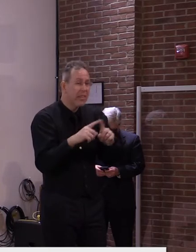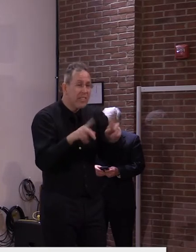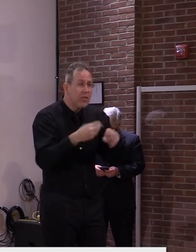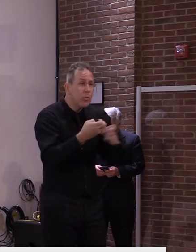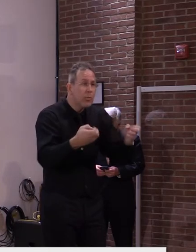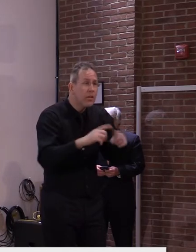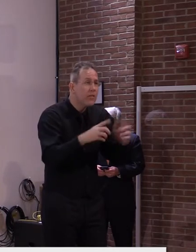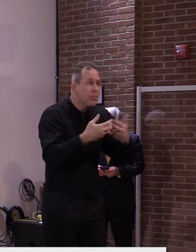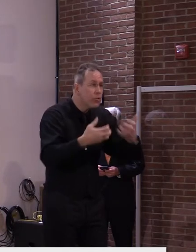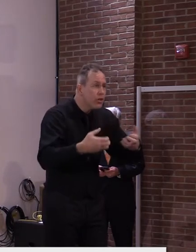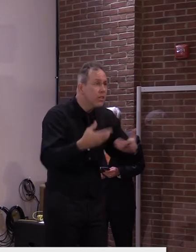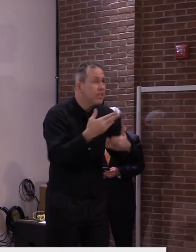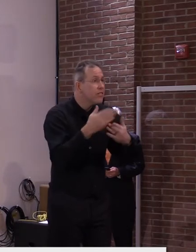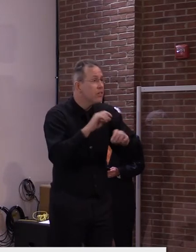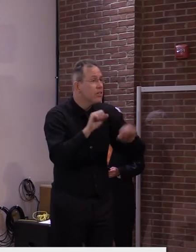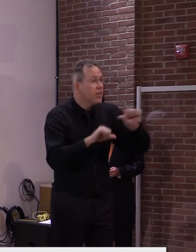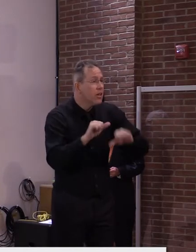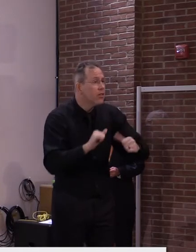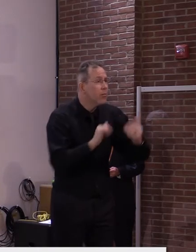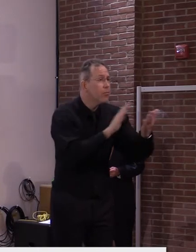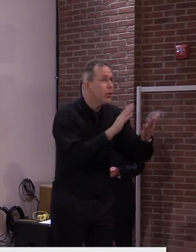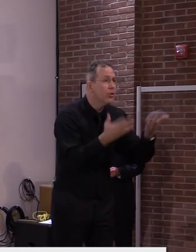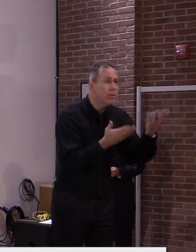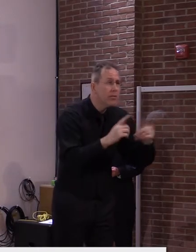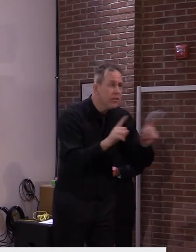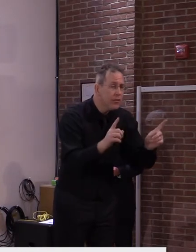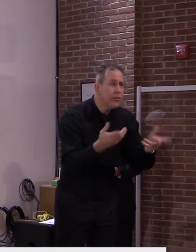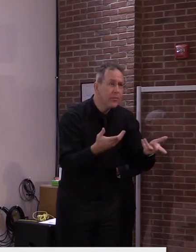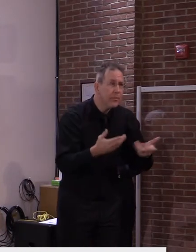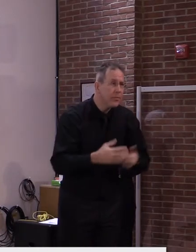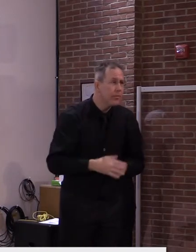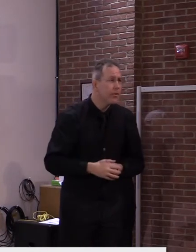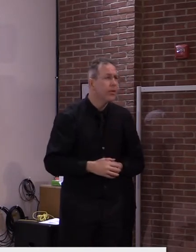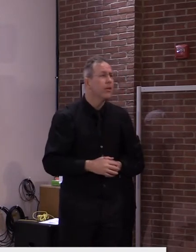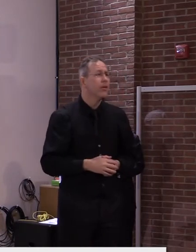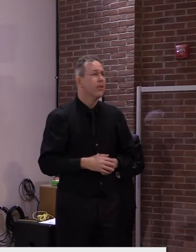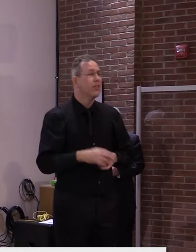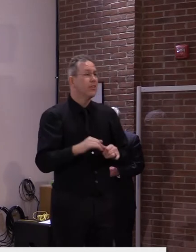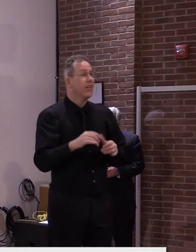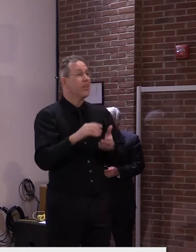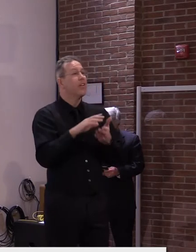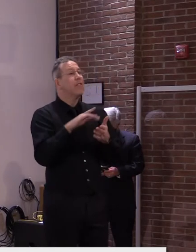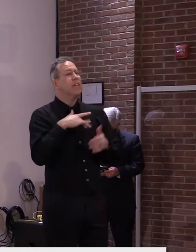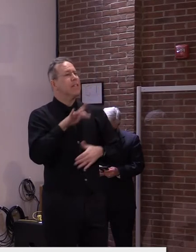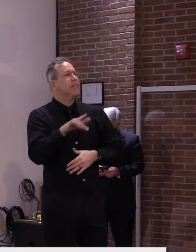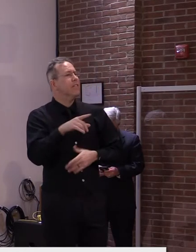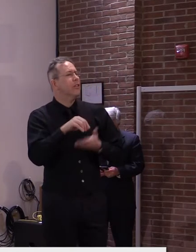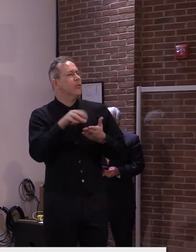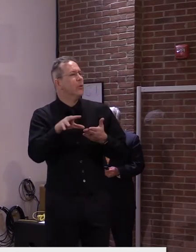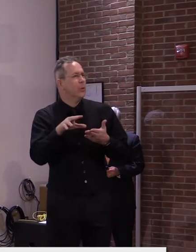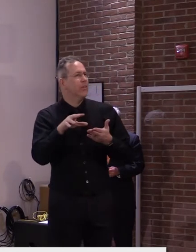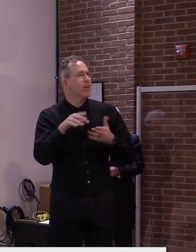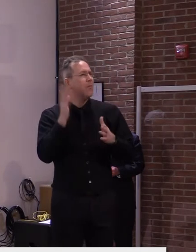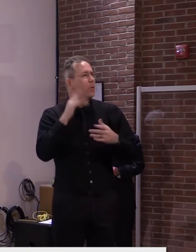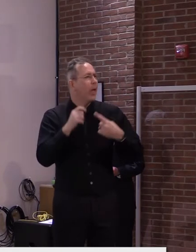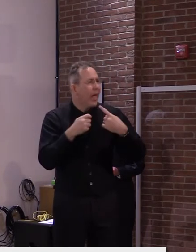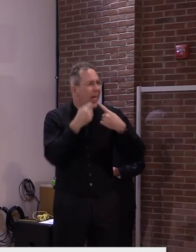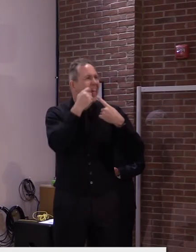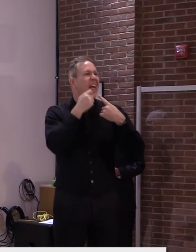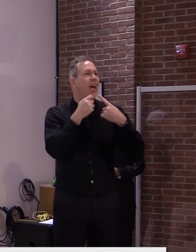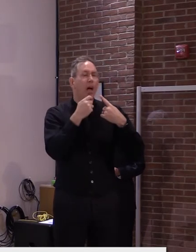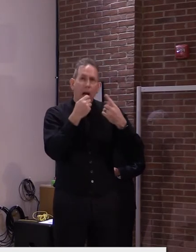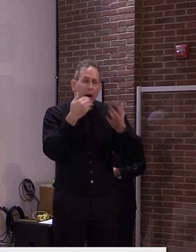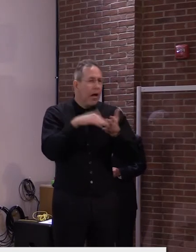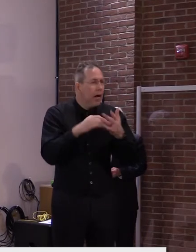means positive students will have to be reswabbed for that genome sequence test. But